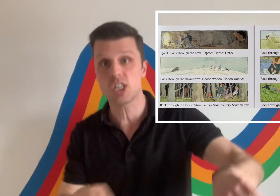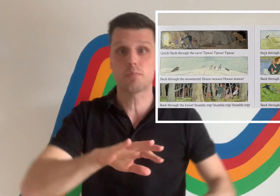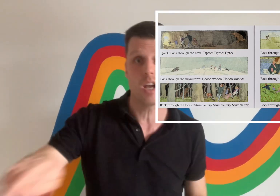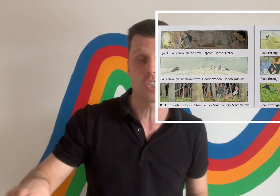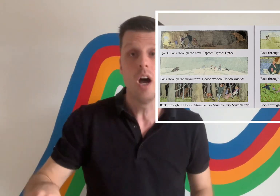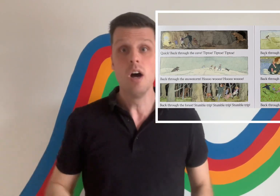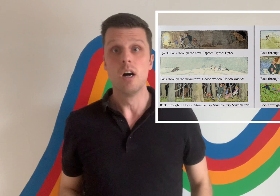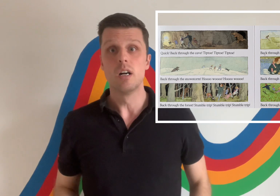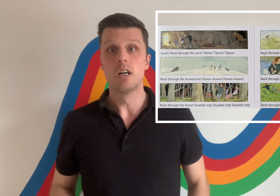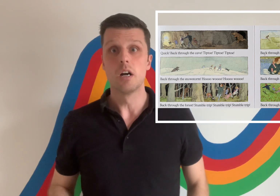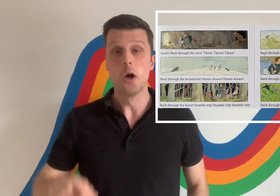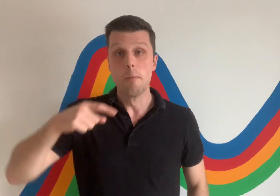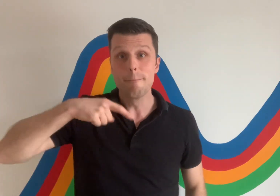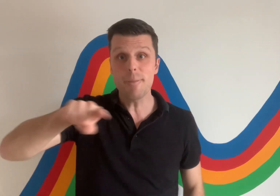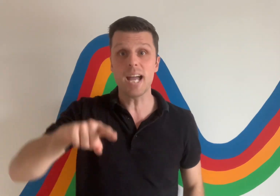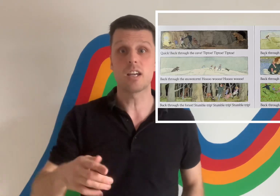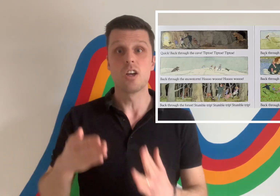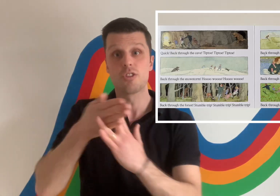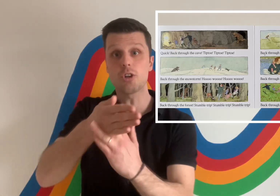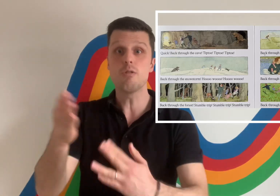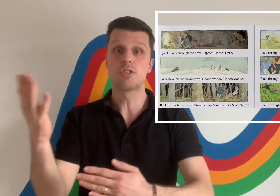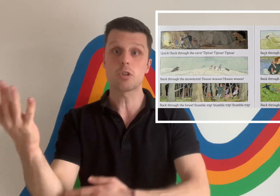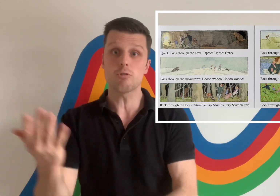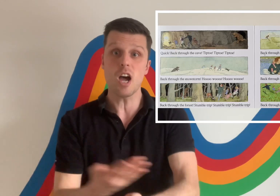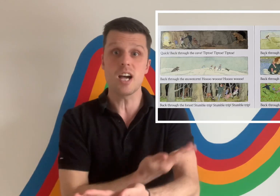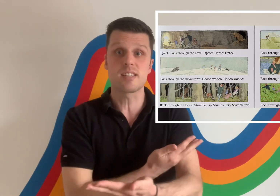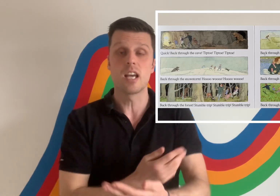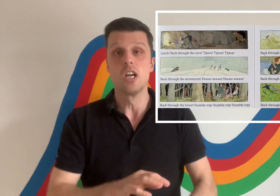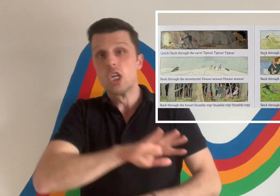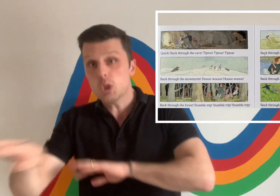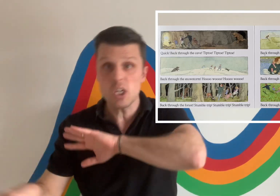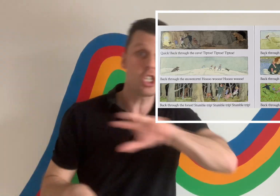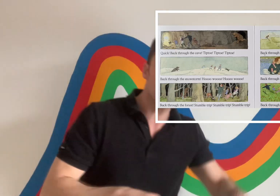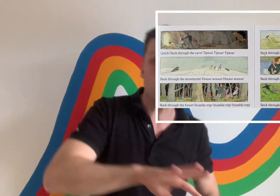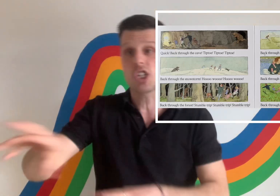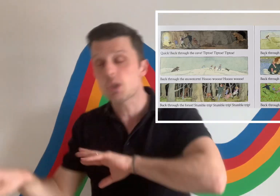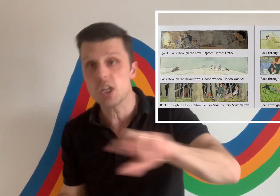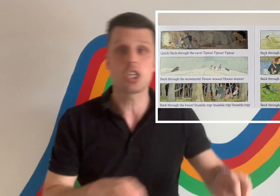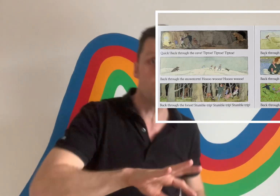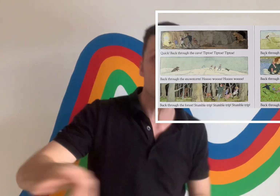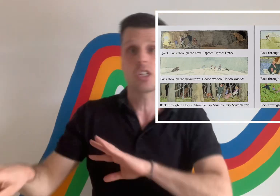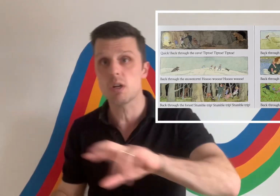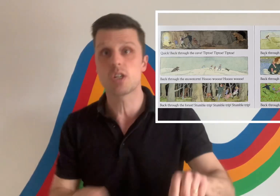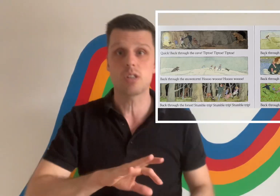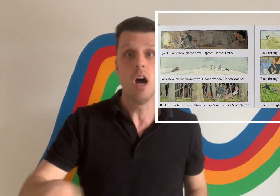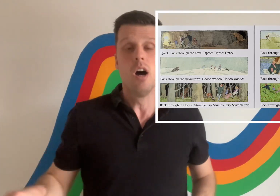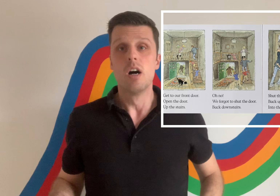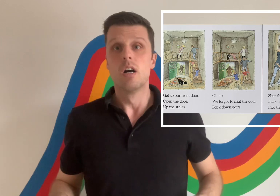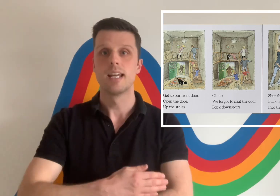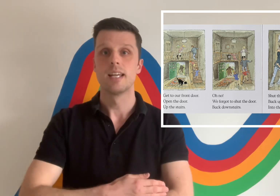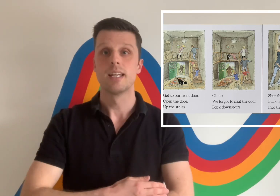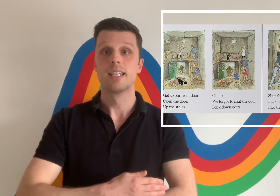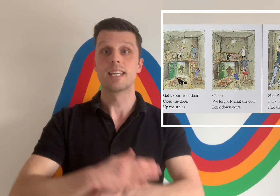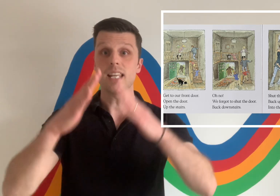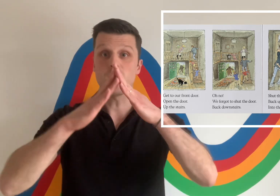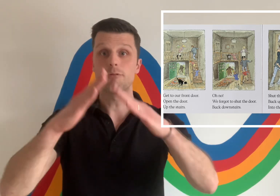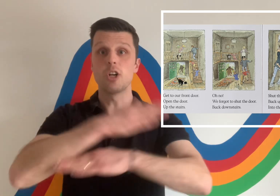splash. Back through the grass, swishy, swishy, swishy, swishy, swishy, swishy. Get our front